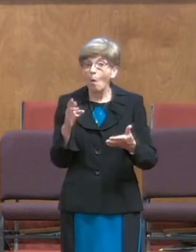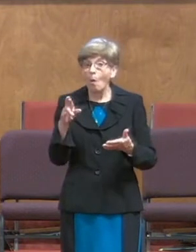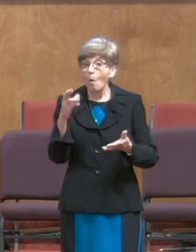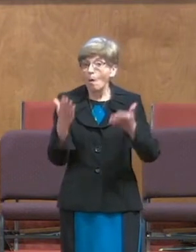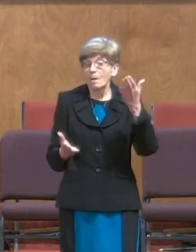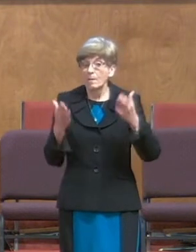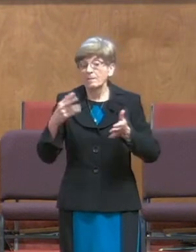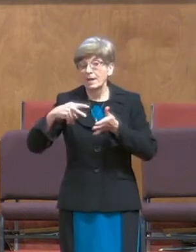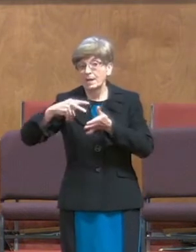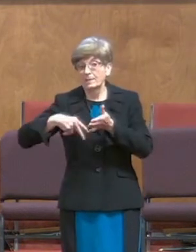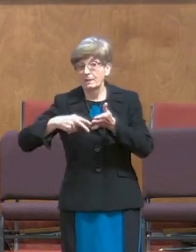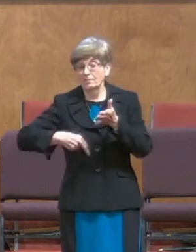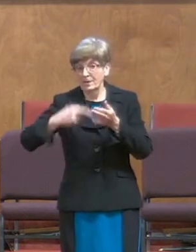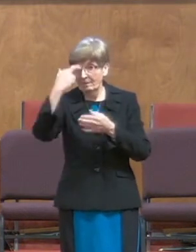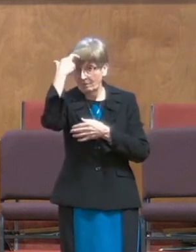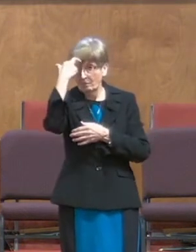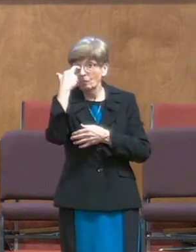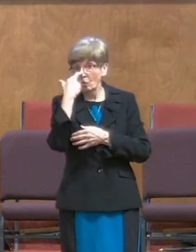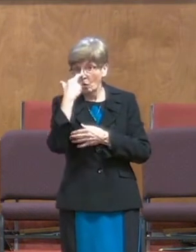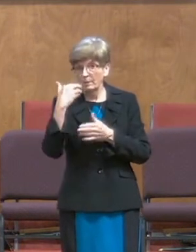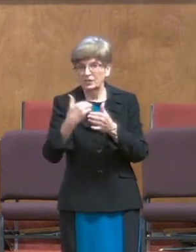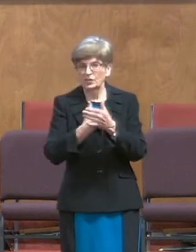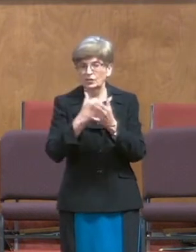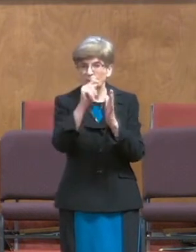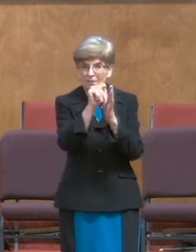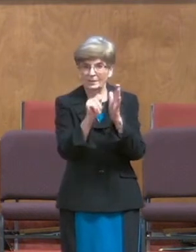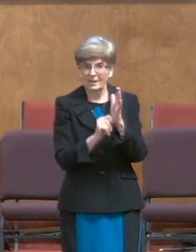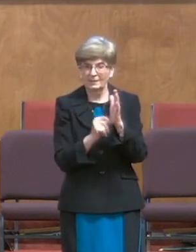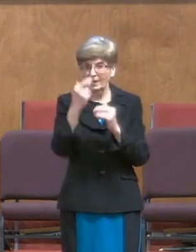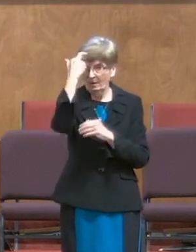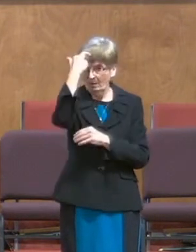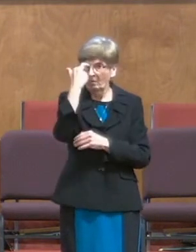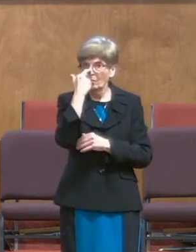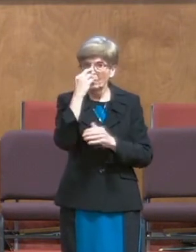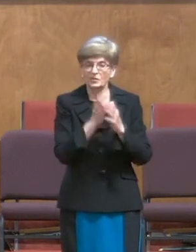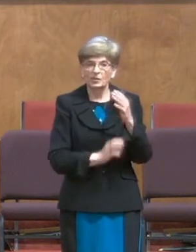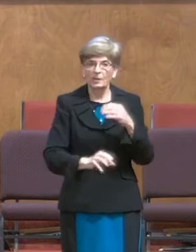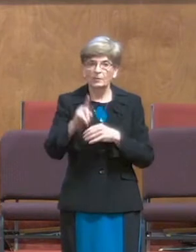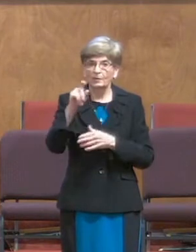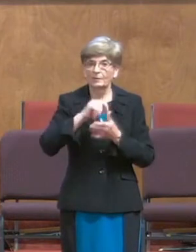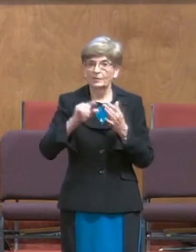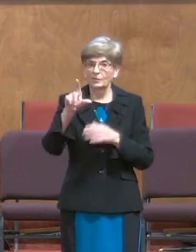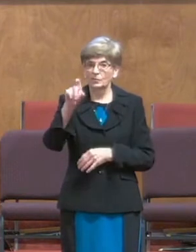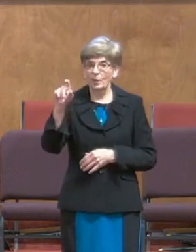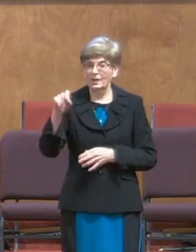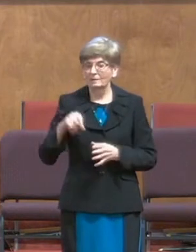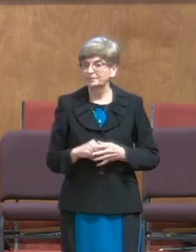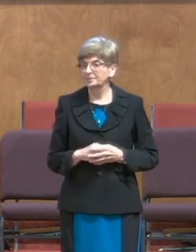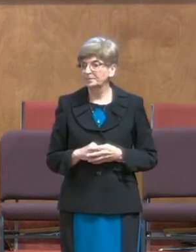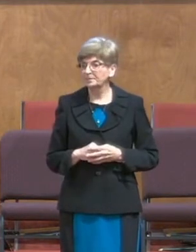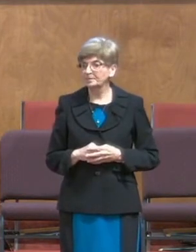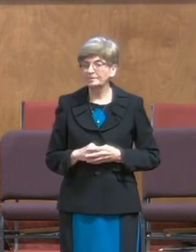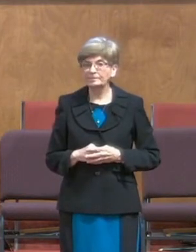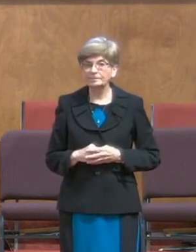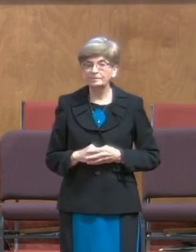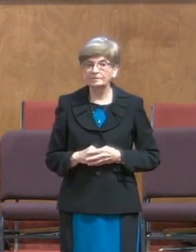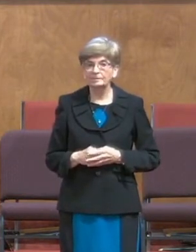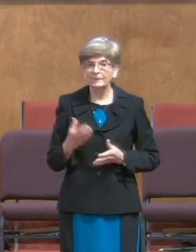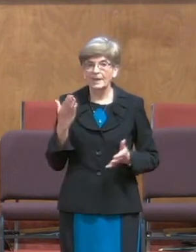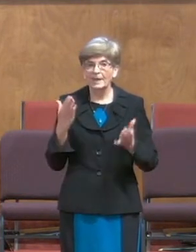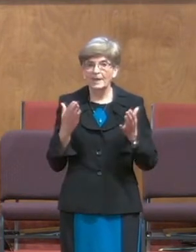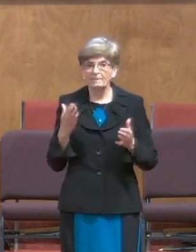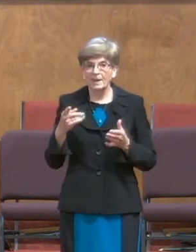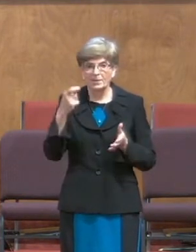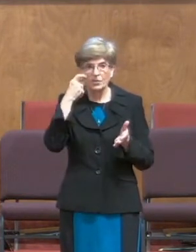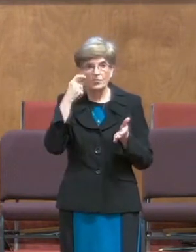Testament, to the book of Romans. Romans chapter 1, starting in verse number 20. Maybe this will ring true from